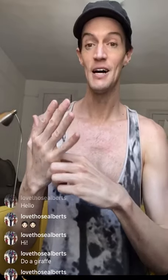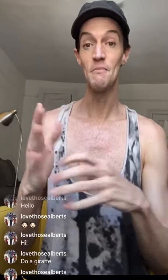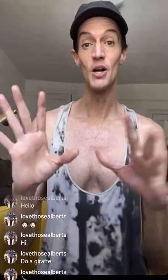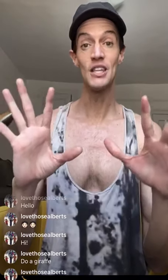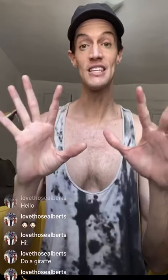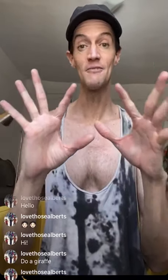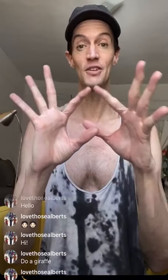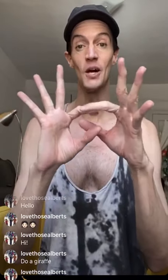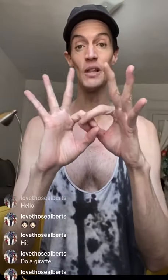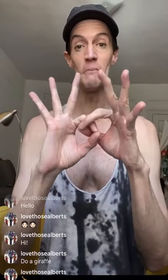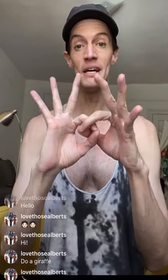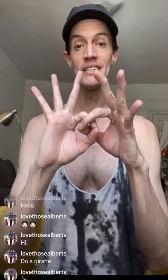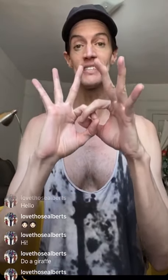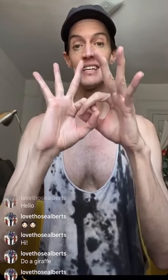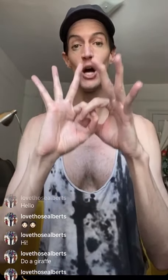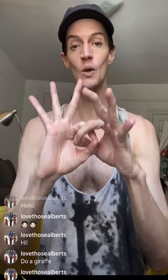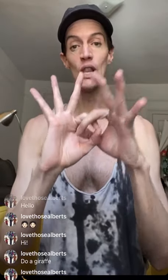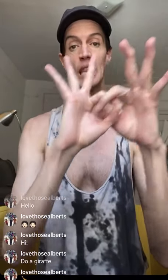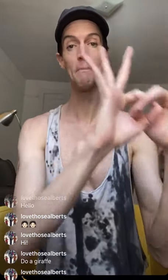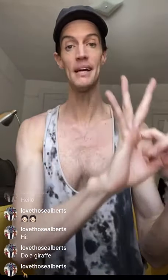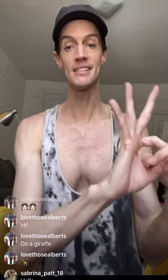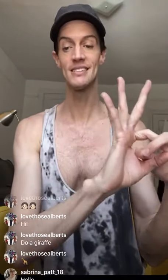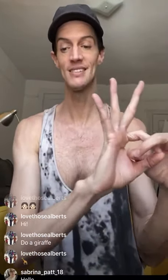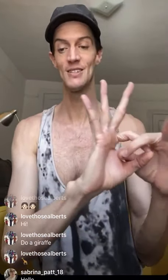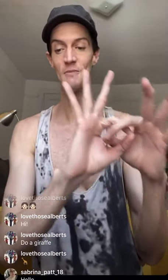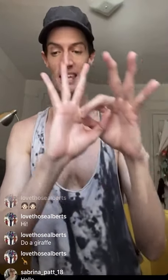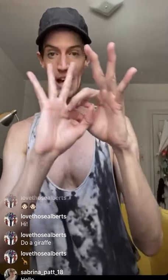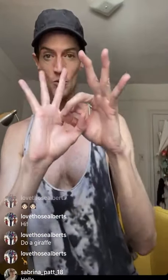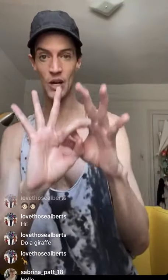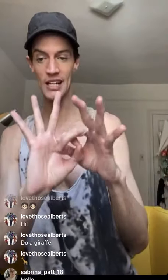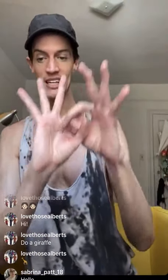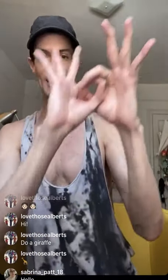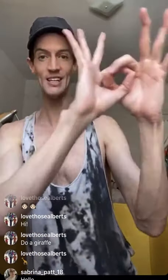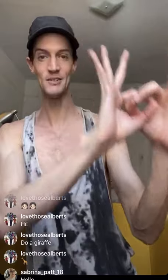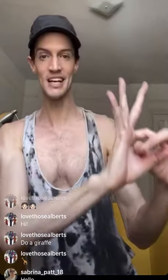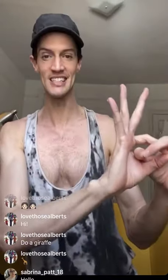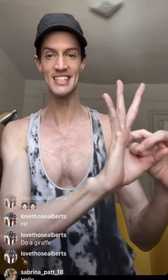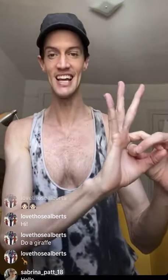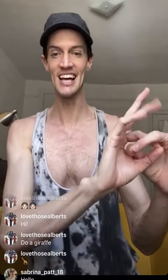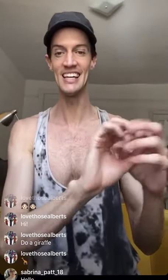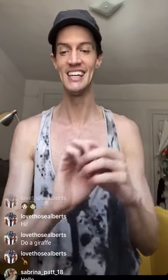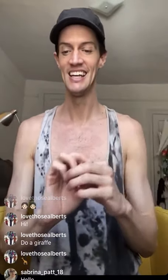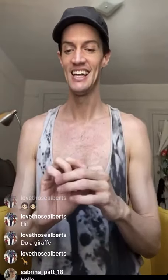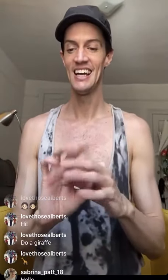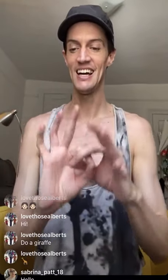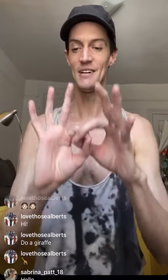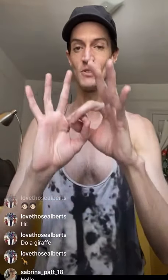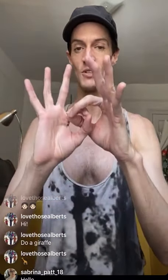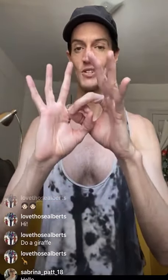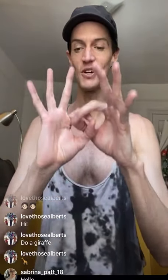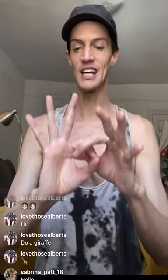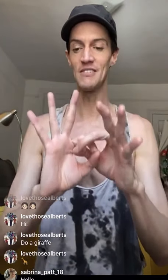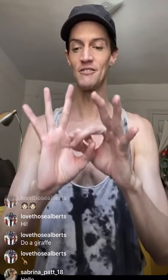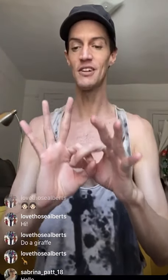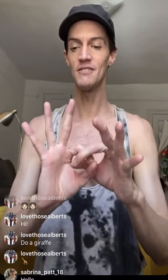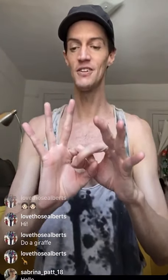The sign for the Olympics. So you make that ring and then you take it to the side. So it starts kind of in front of you and then